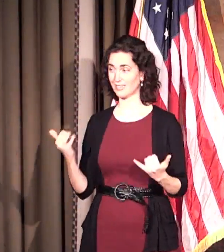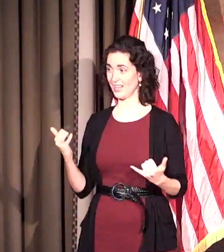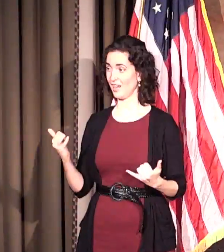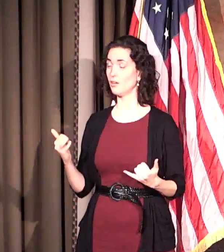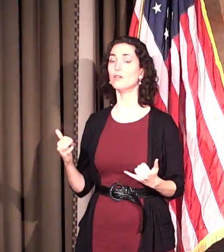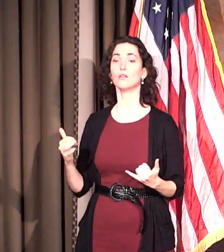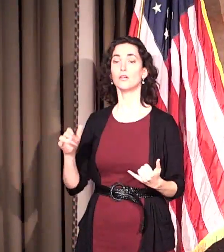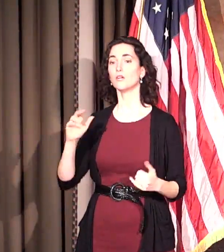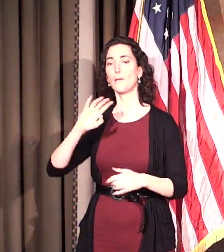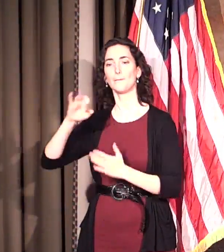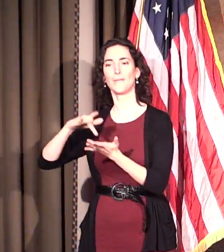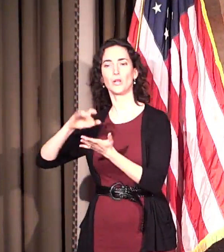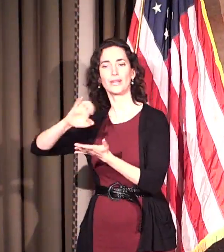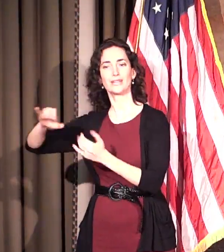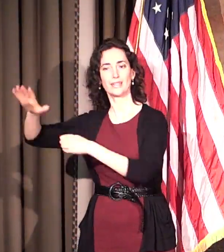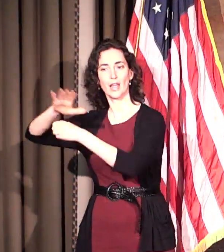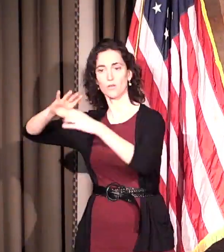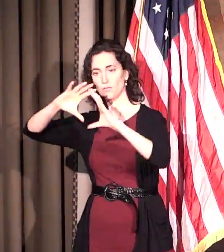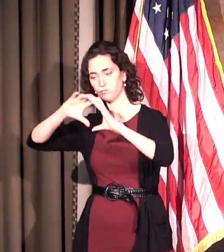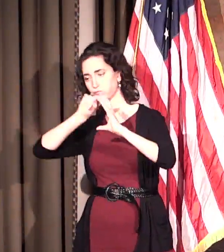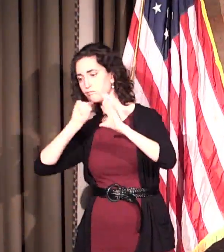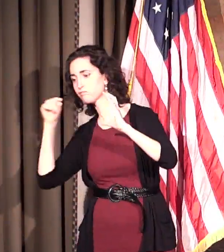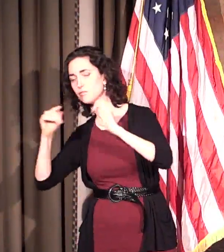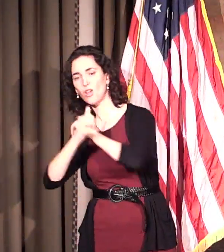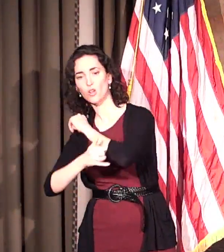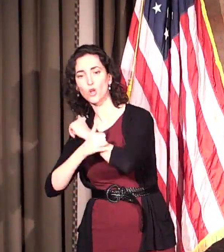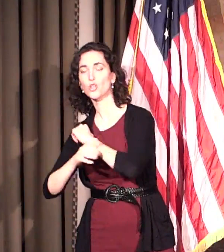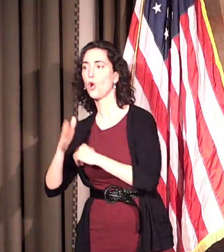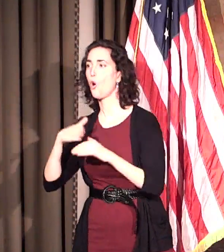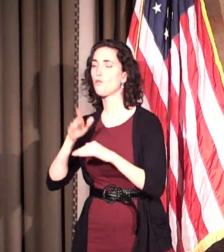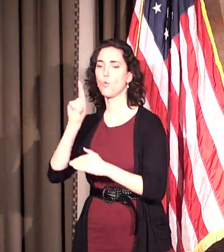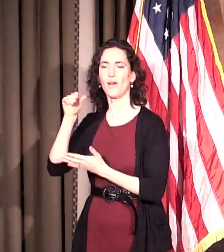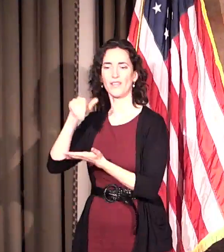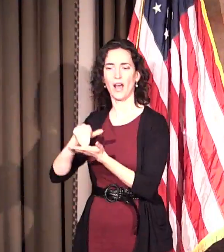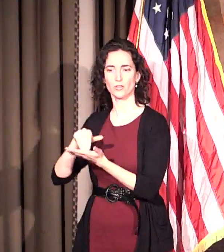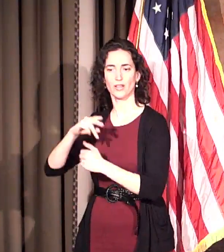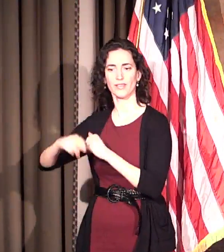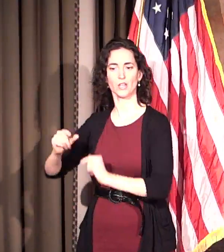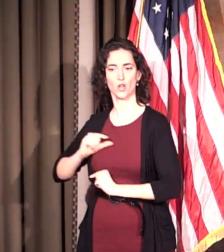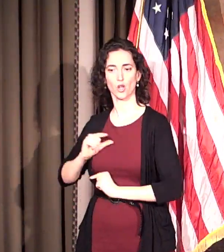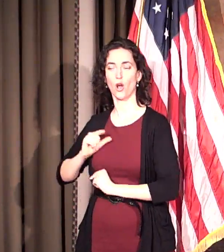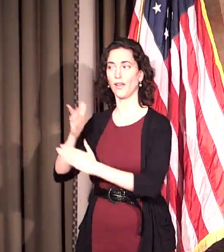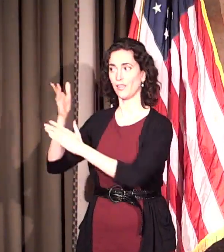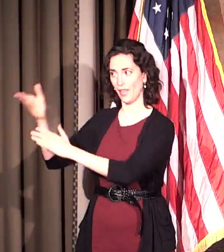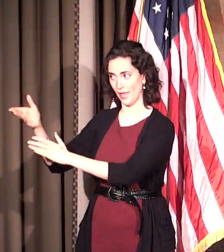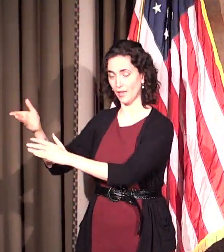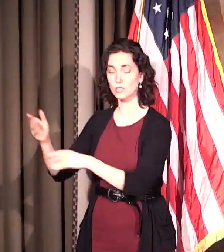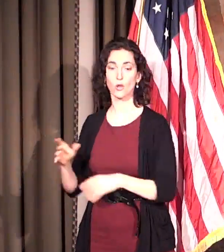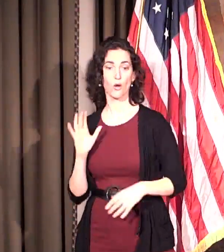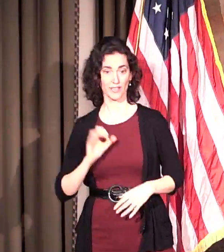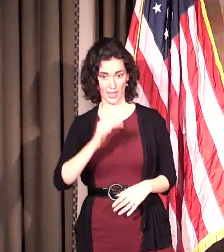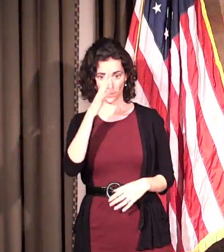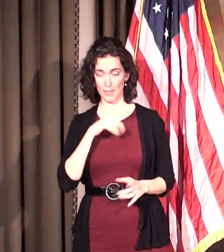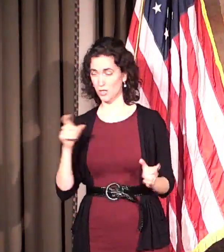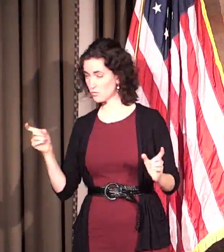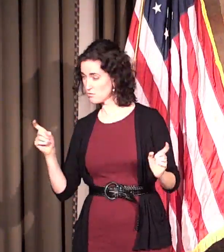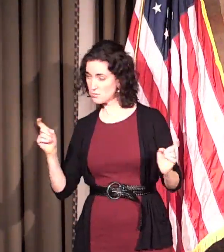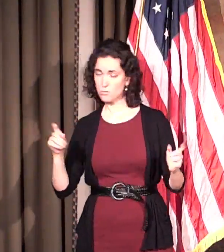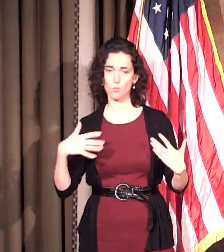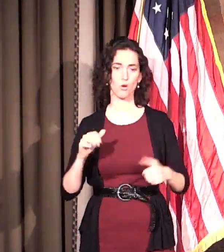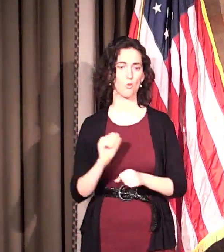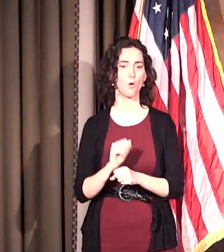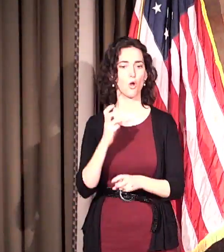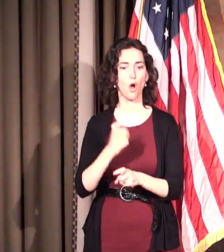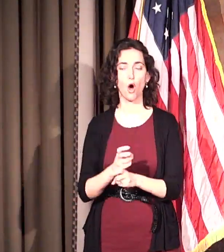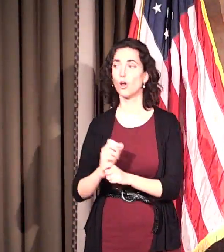the Middle East. So he's been working extremely hard. I appreciate him and all of the folks affiliated with